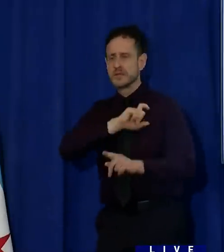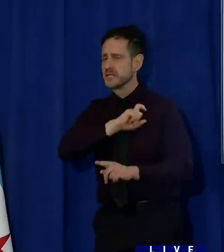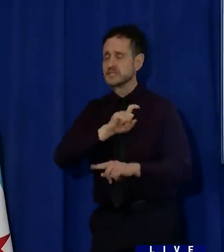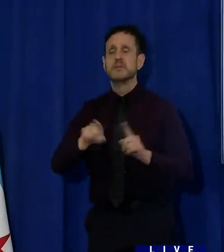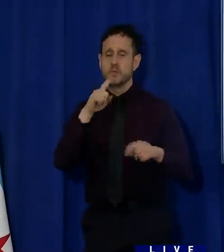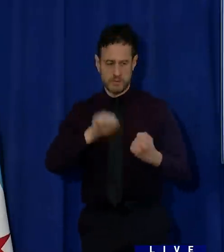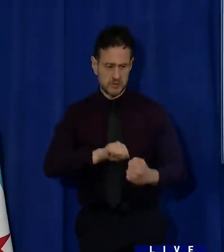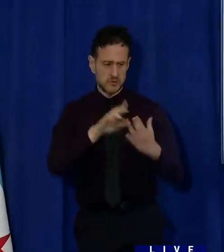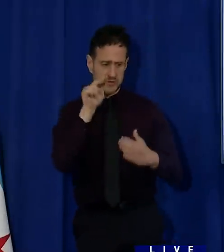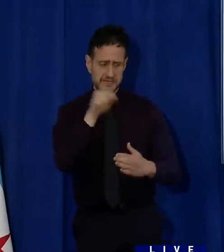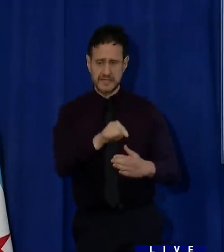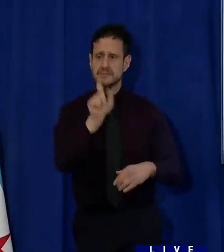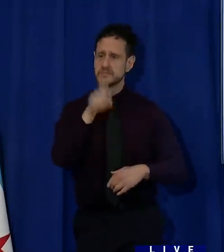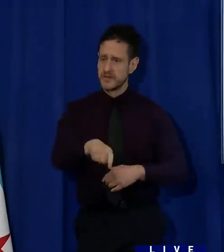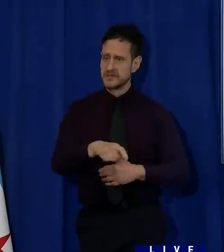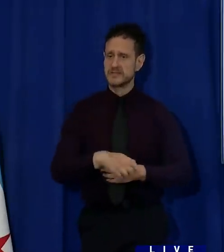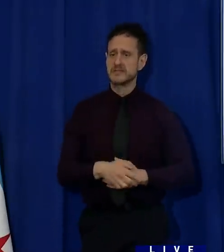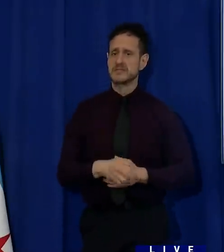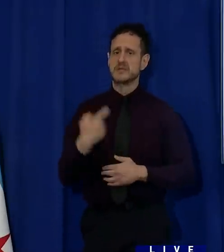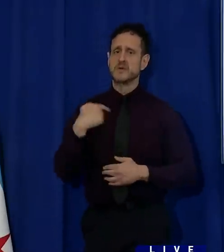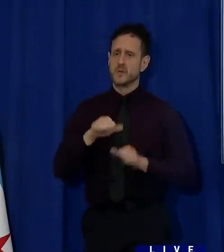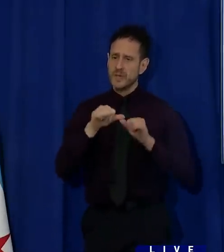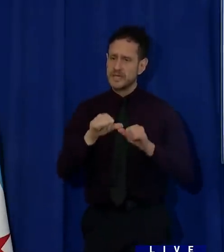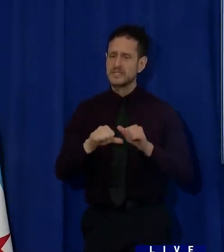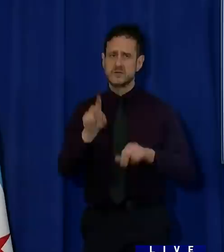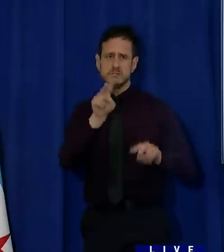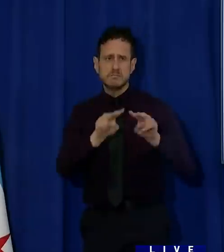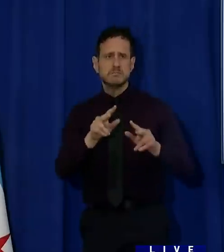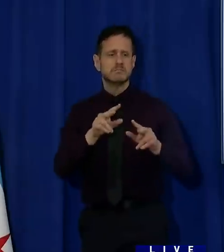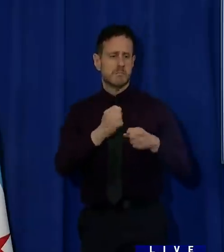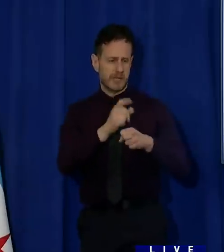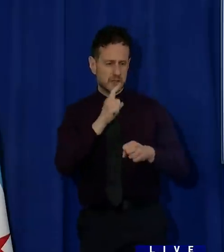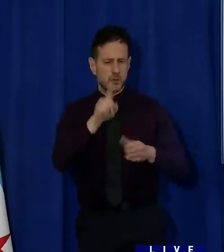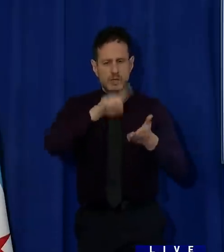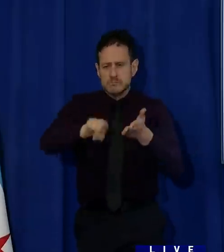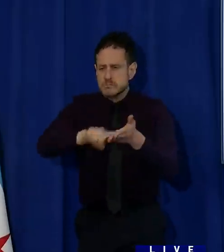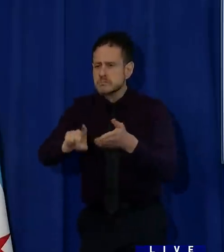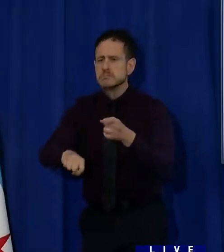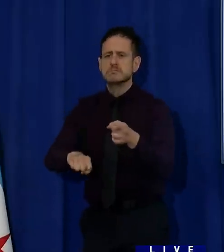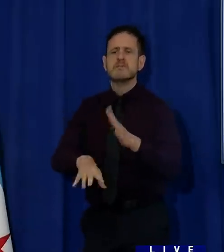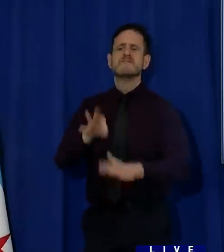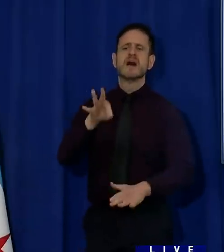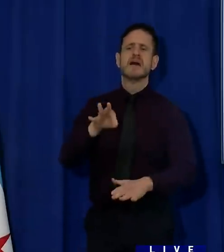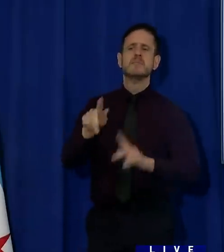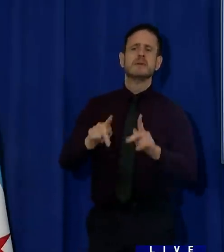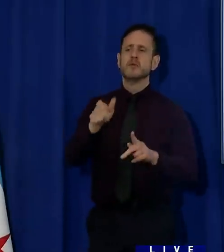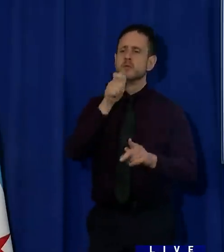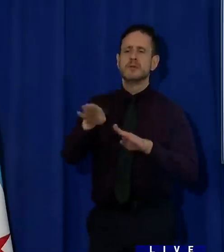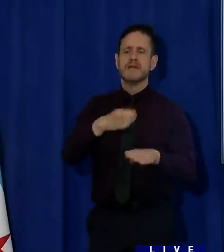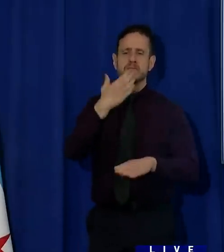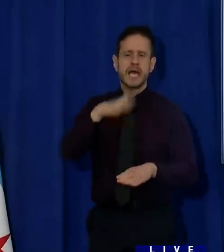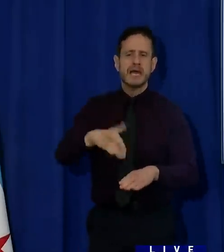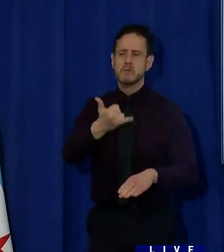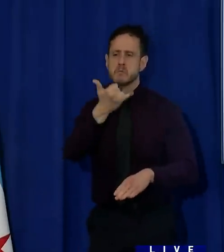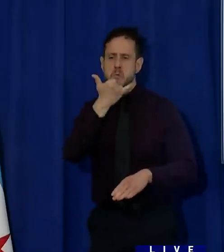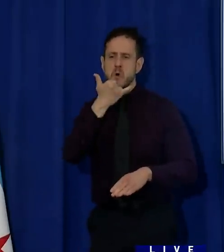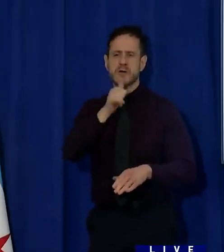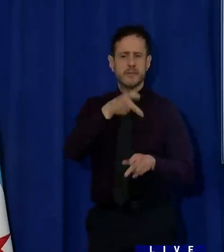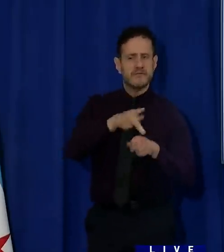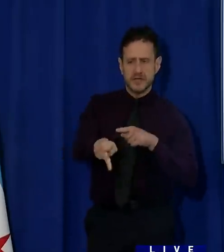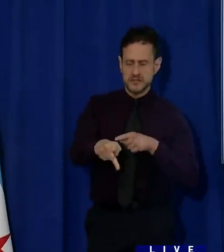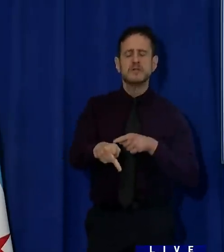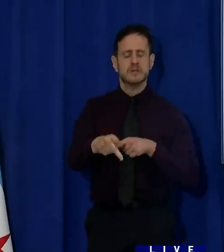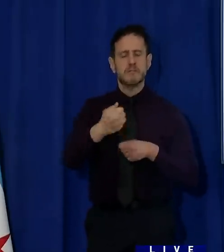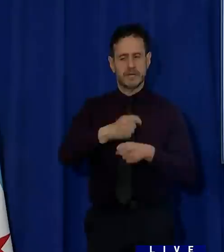we continue to look for and make sure that we address these type of incidents. I'm just going to close by